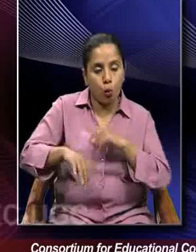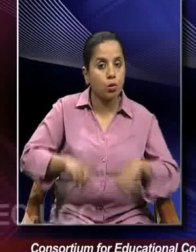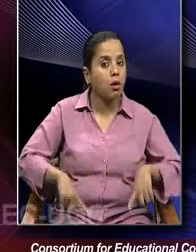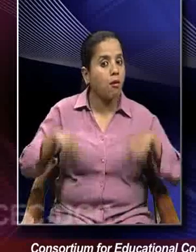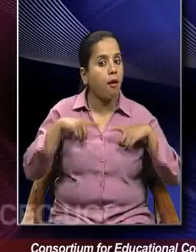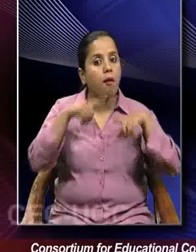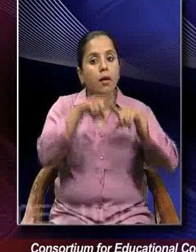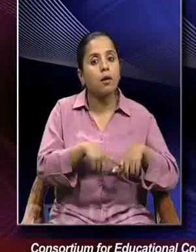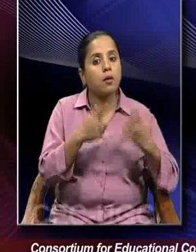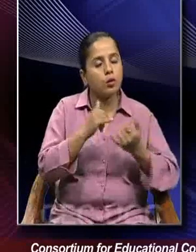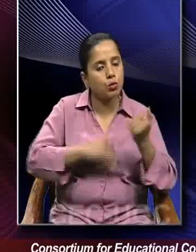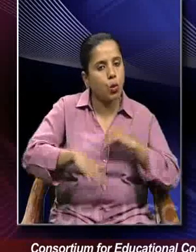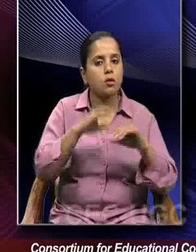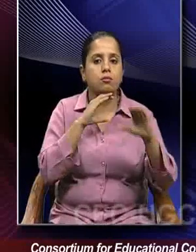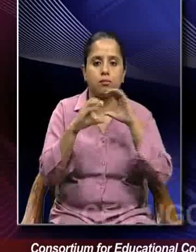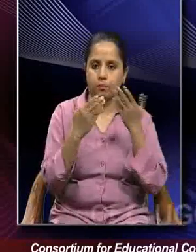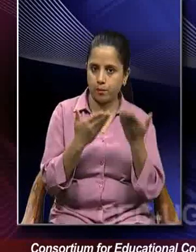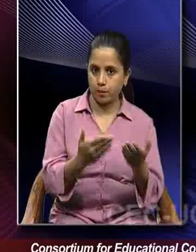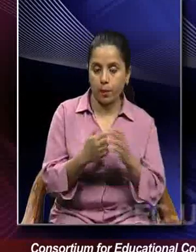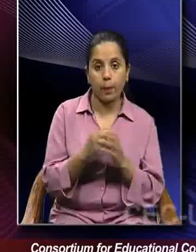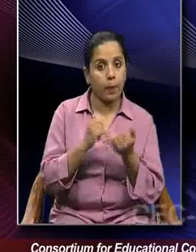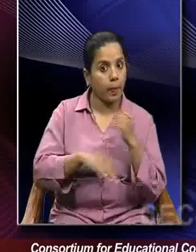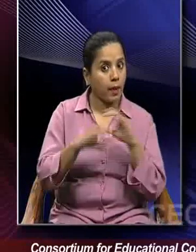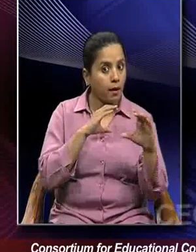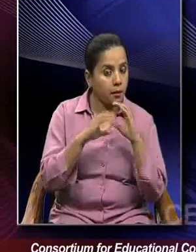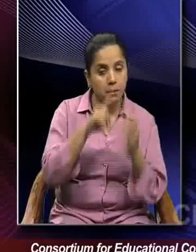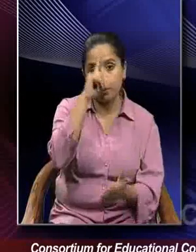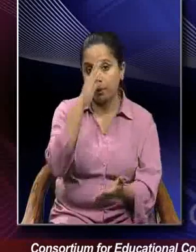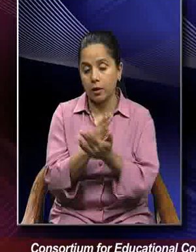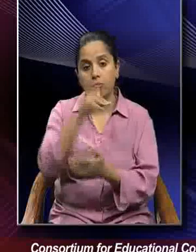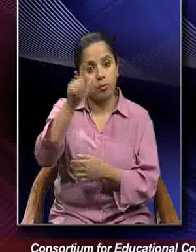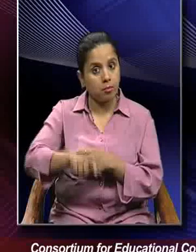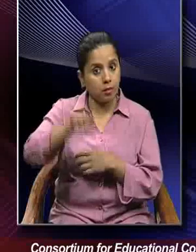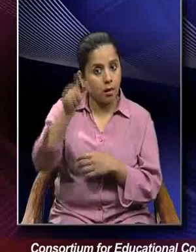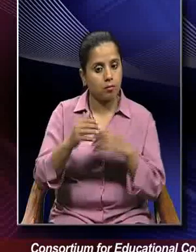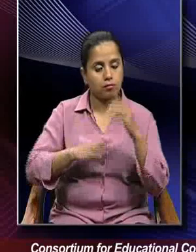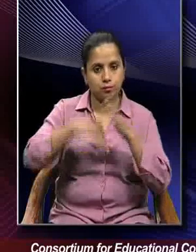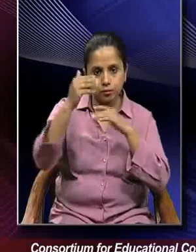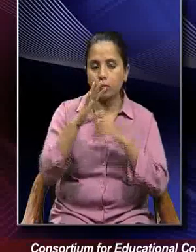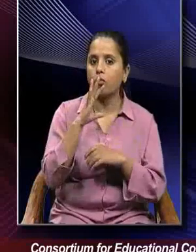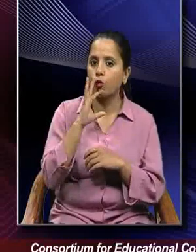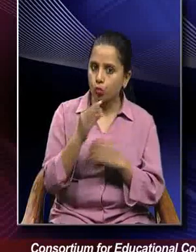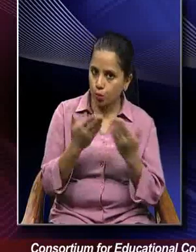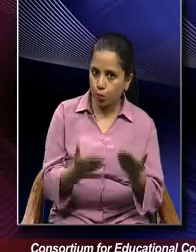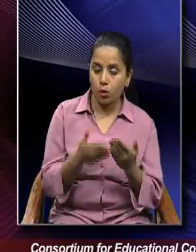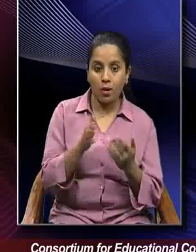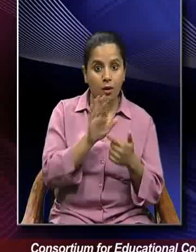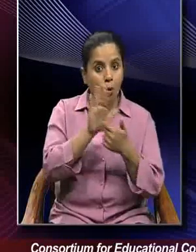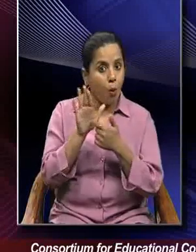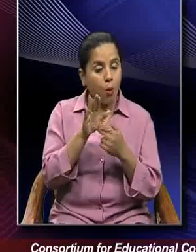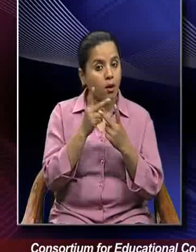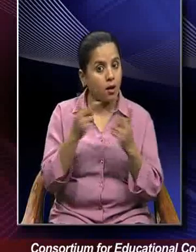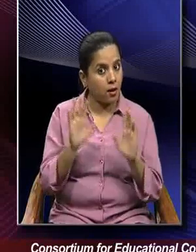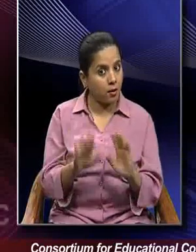based on social interactions. Interactions and beliefs of people construct reality, and this kind of orientation is known